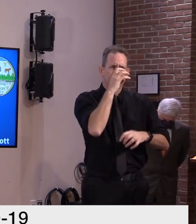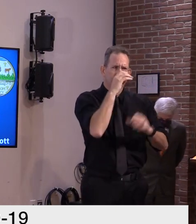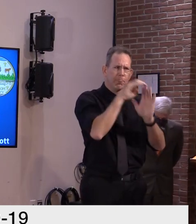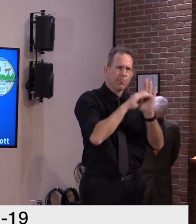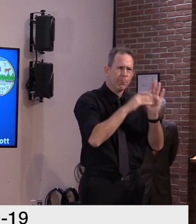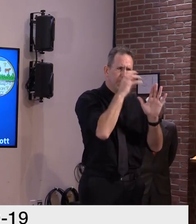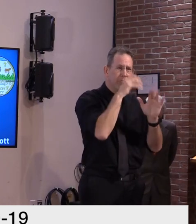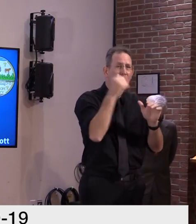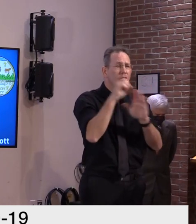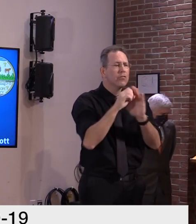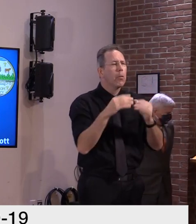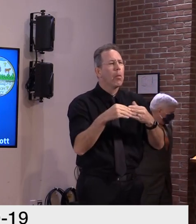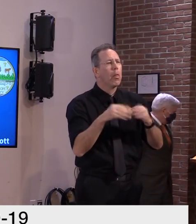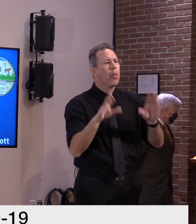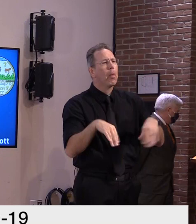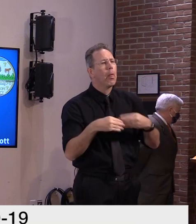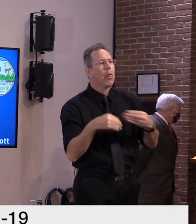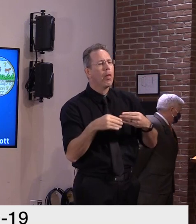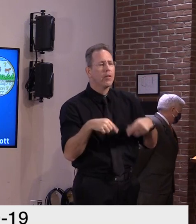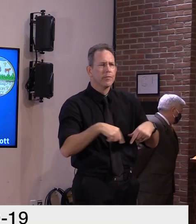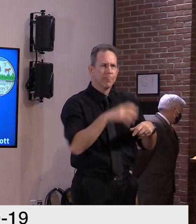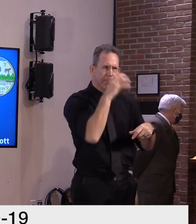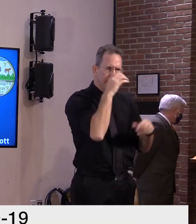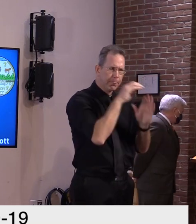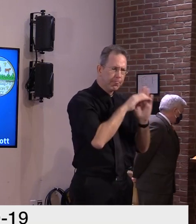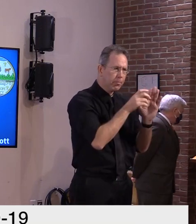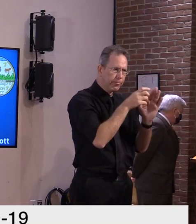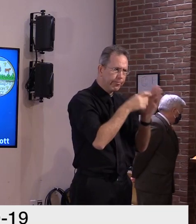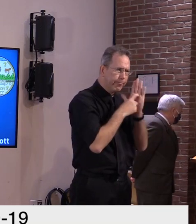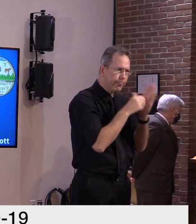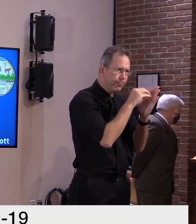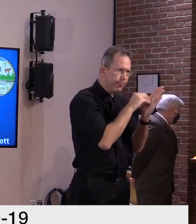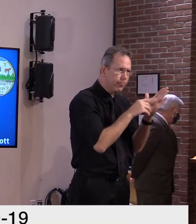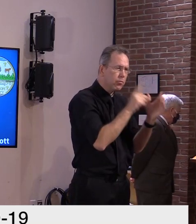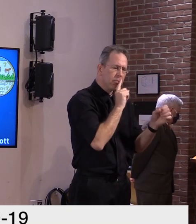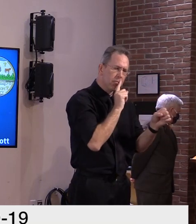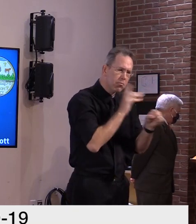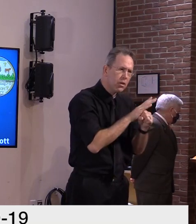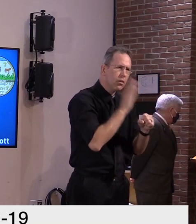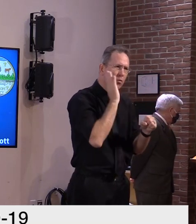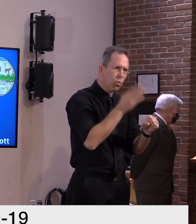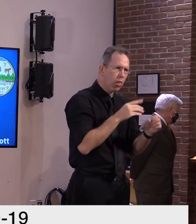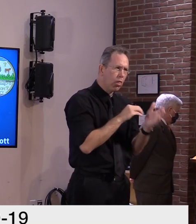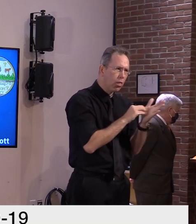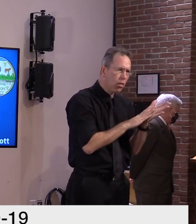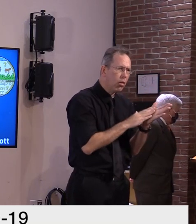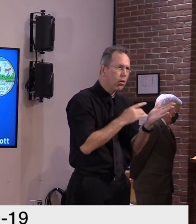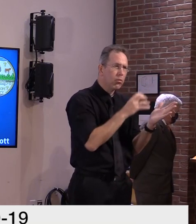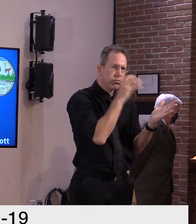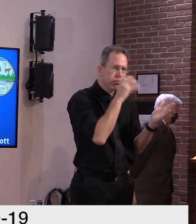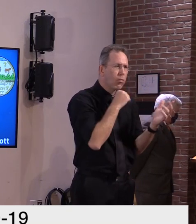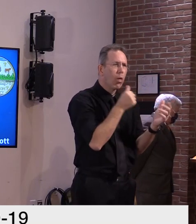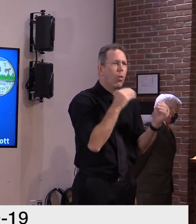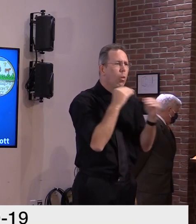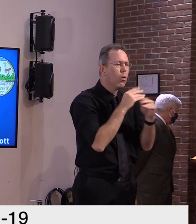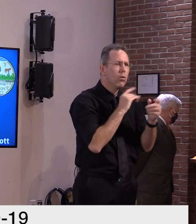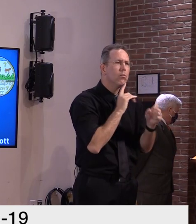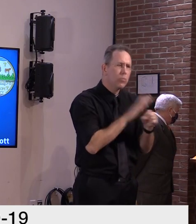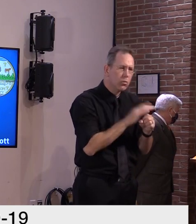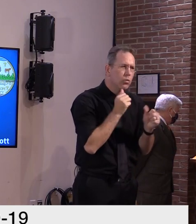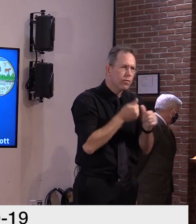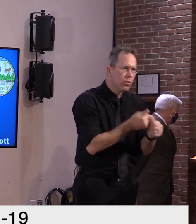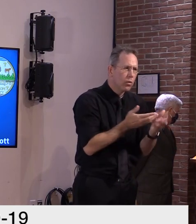skier. So we're putting in place a level of protection that that other states are not. In addition to